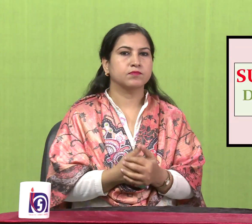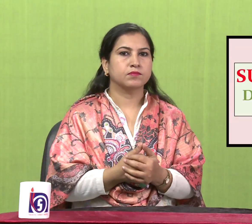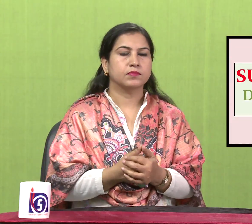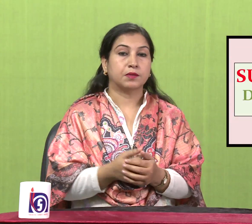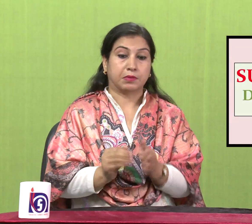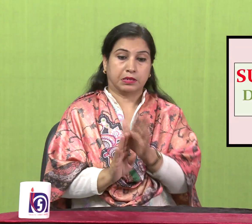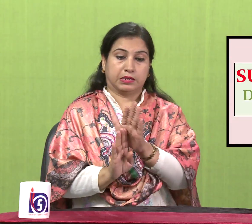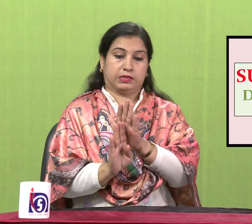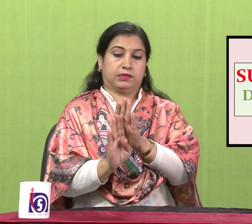sustainable development.